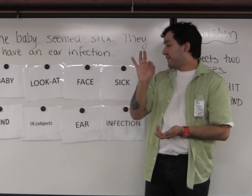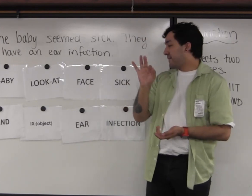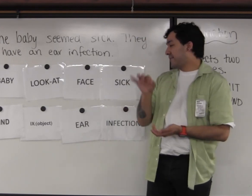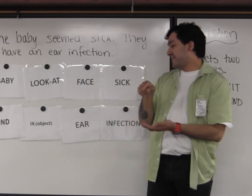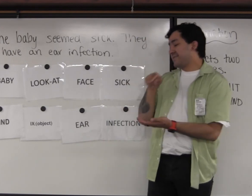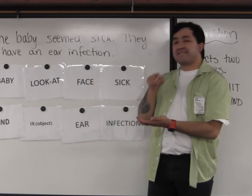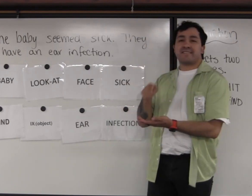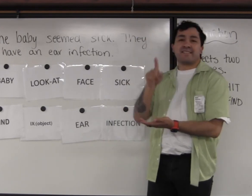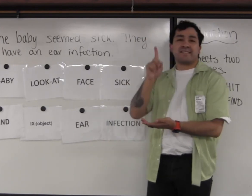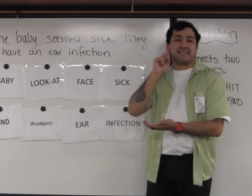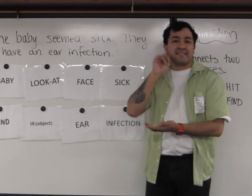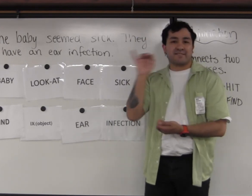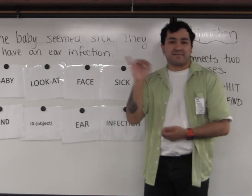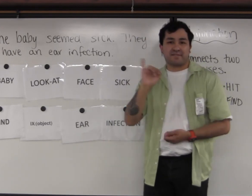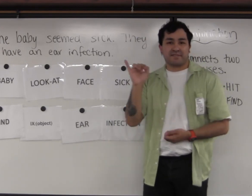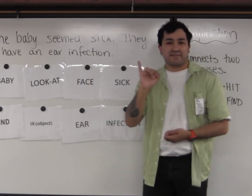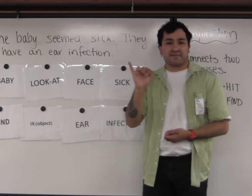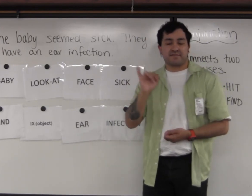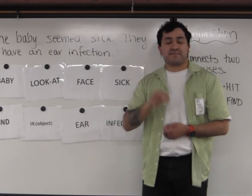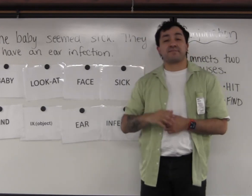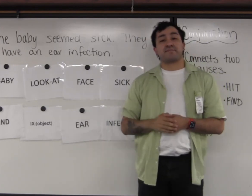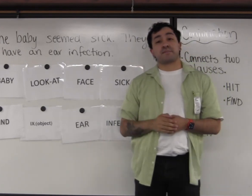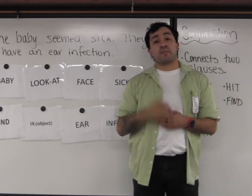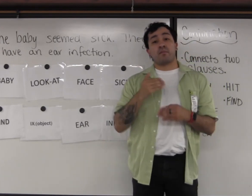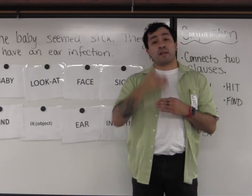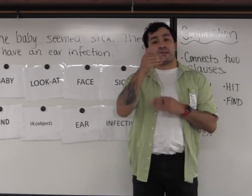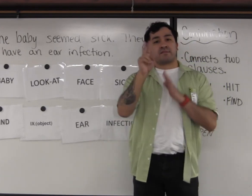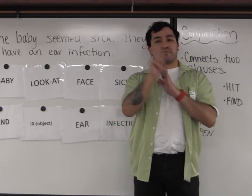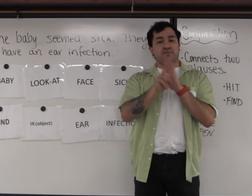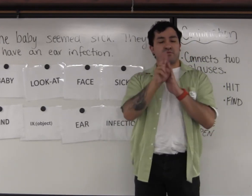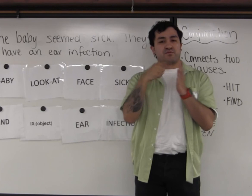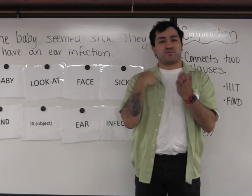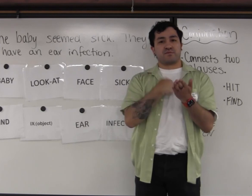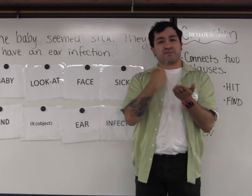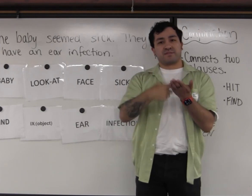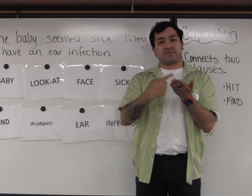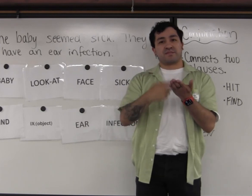sick, find. Ear infection. So, in